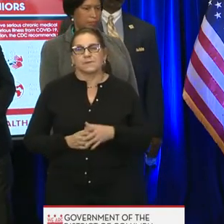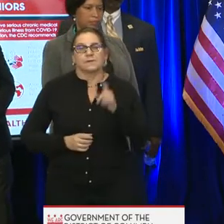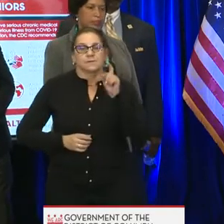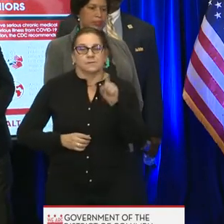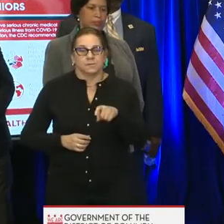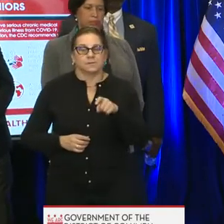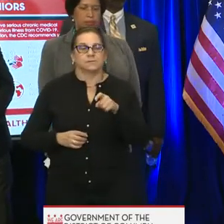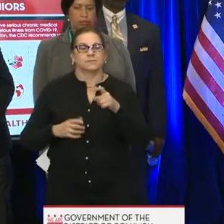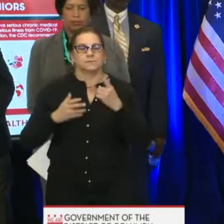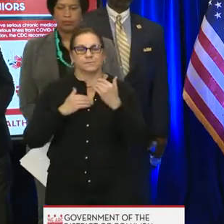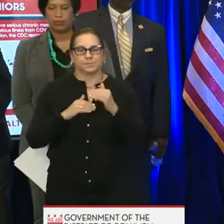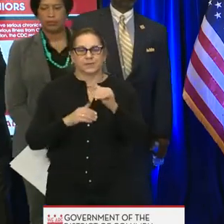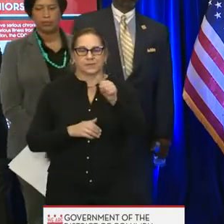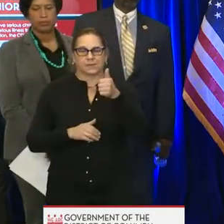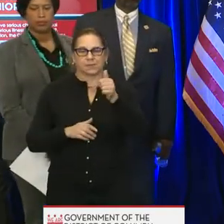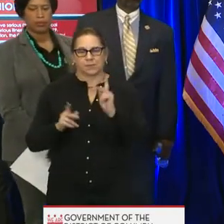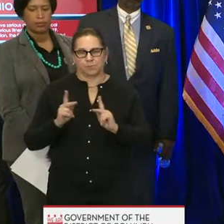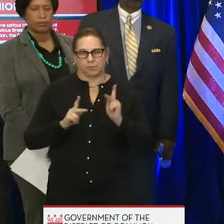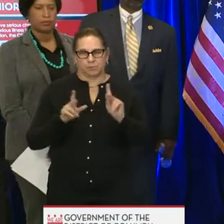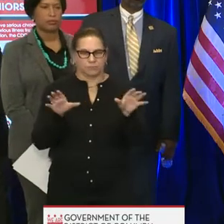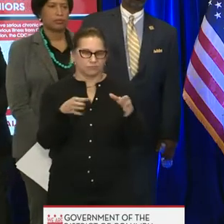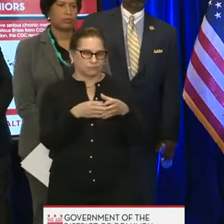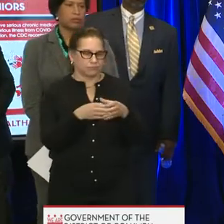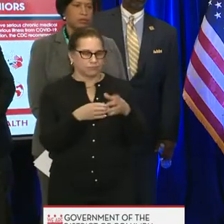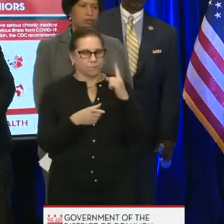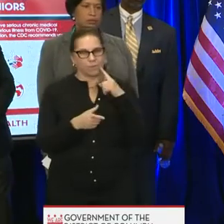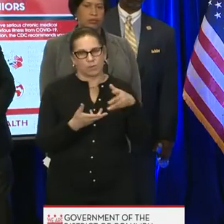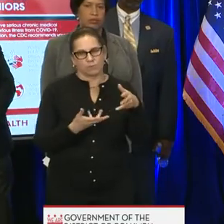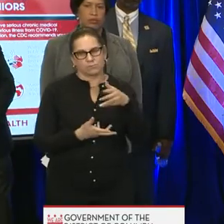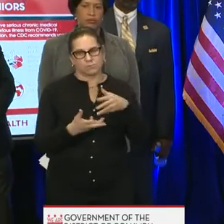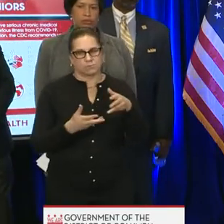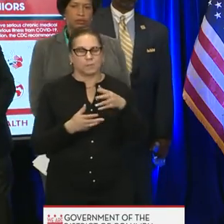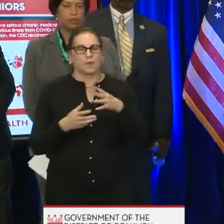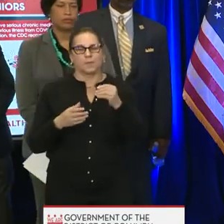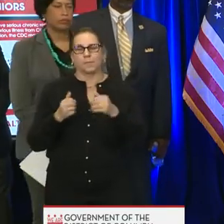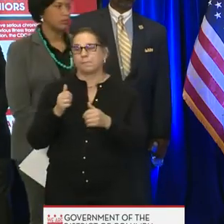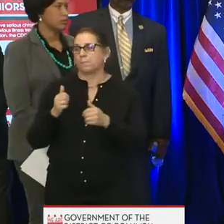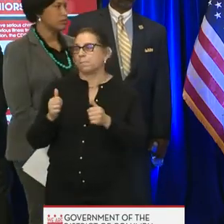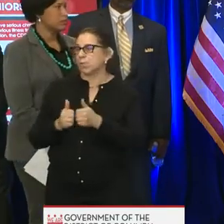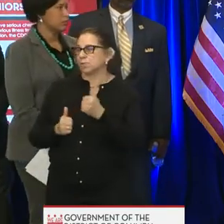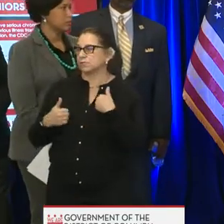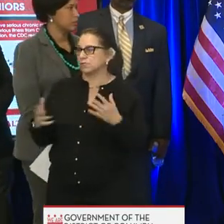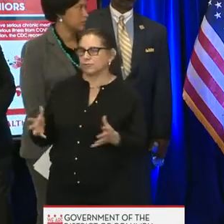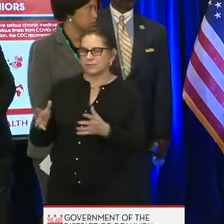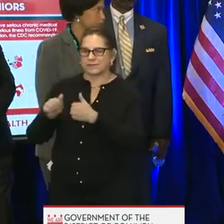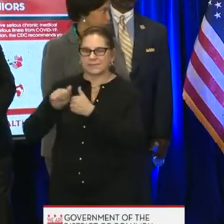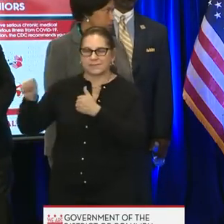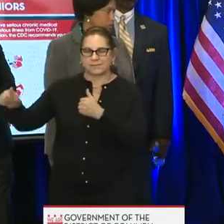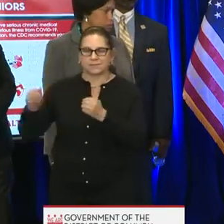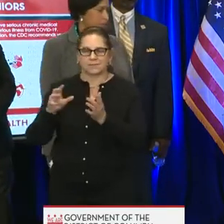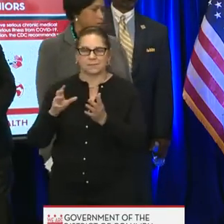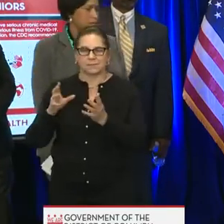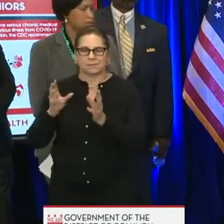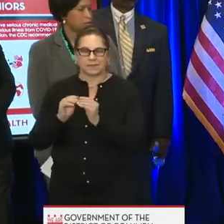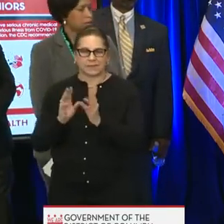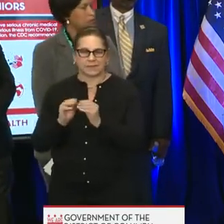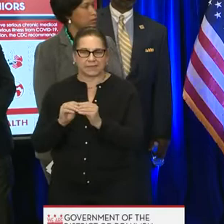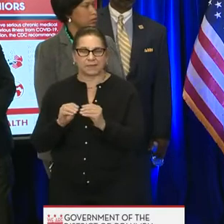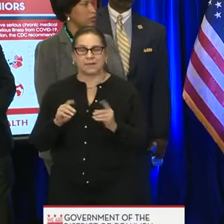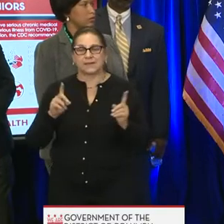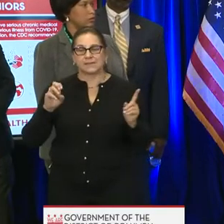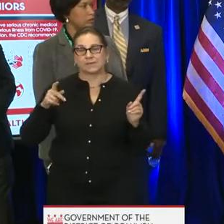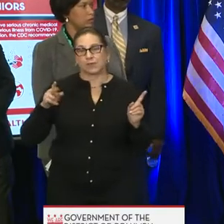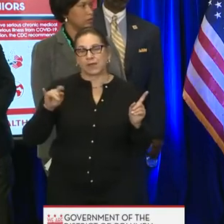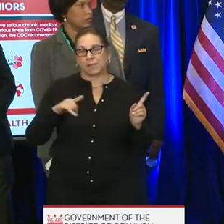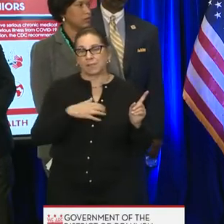distancing measures that are part of community mitigation, as Deputy Mayor Kine has mentioned before. It is